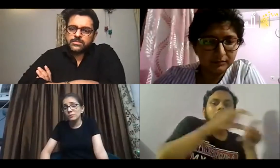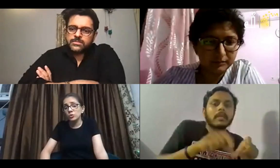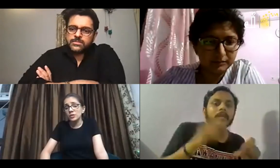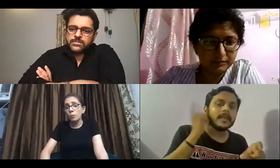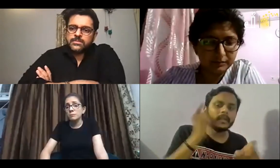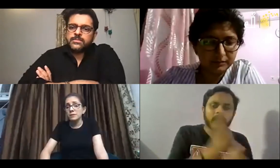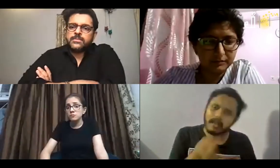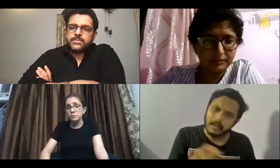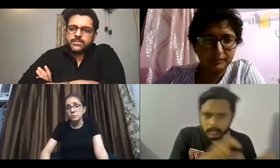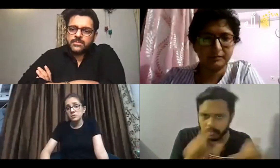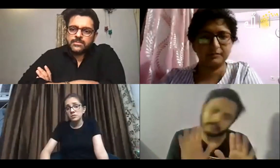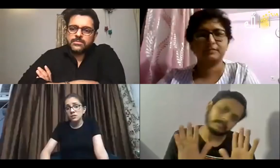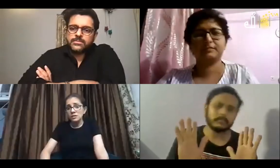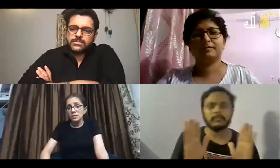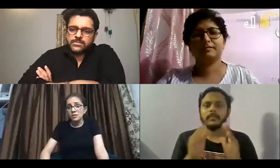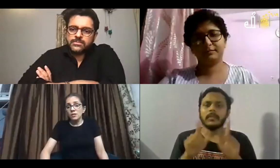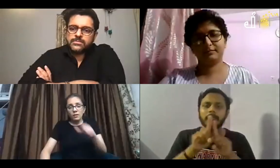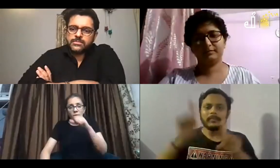person's notebook and copy paste from the person,